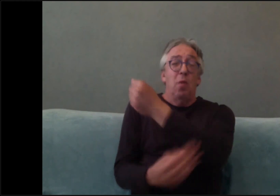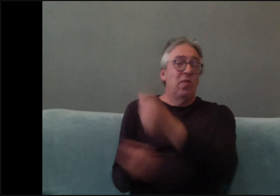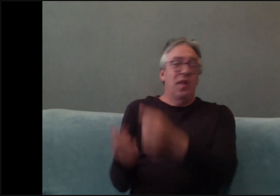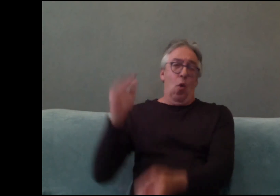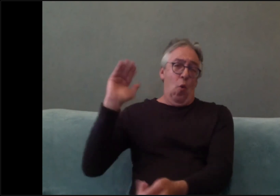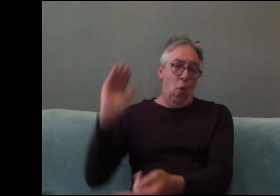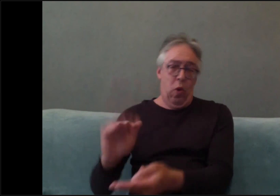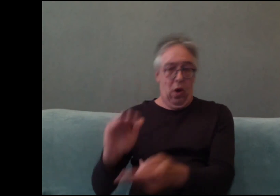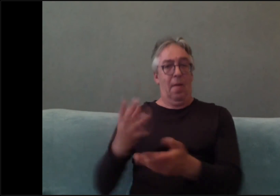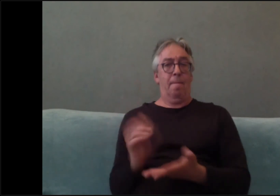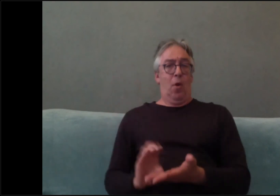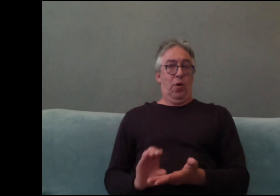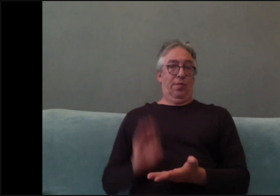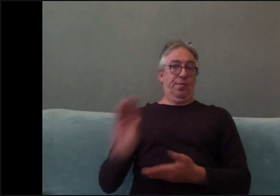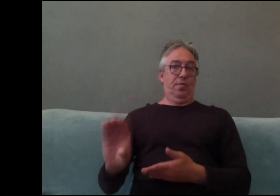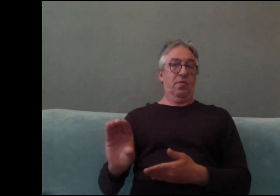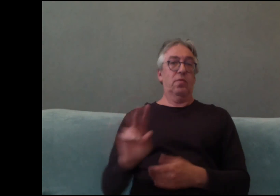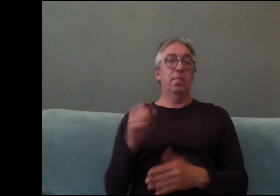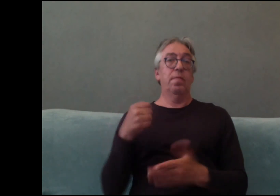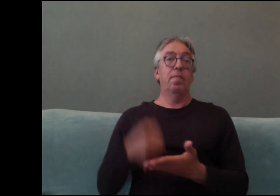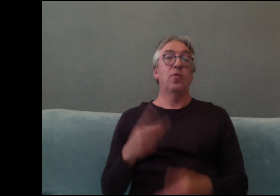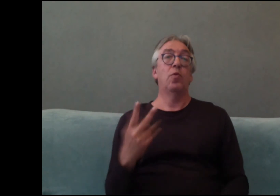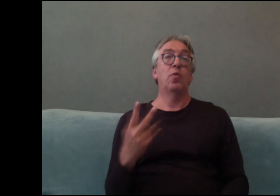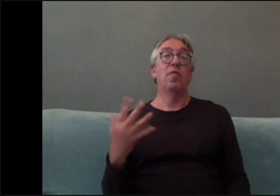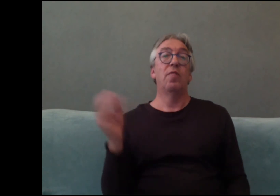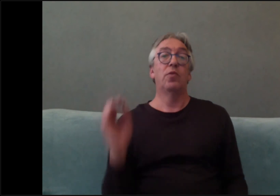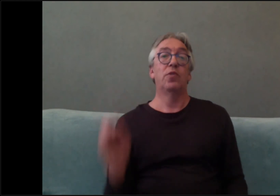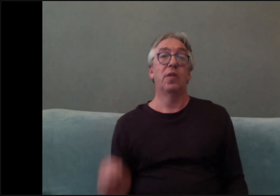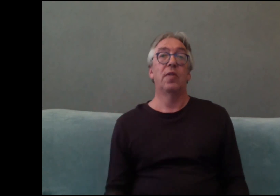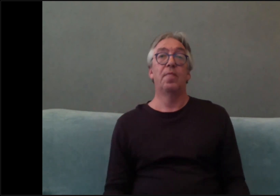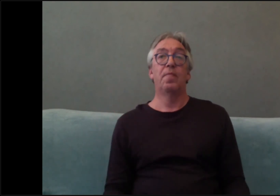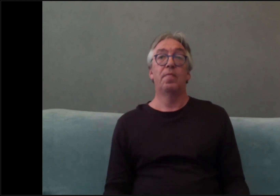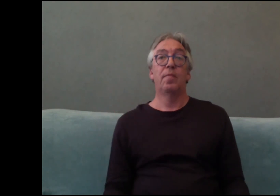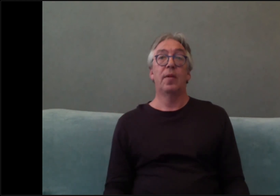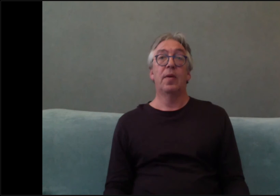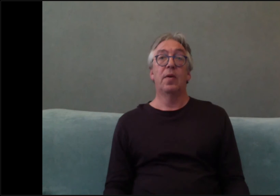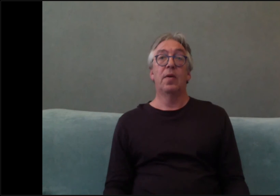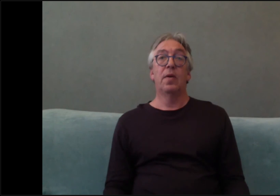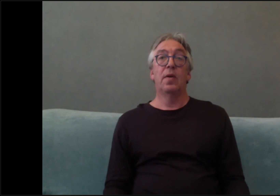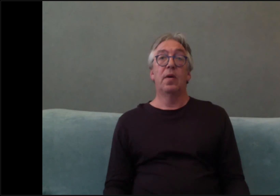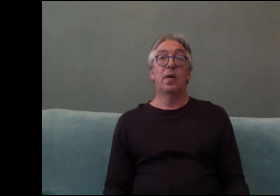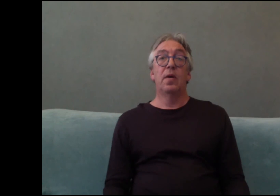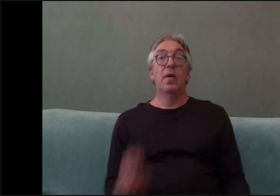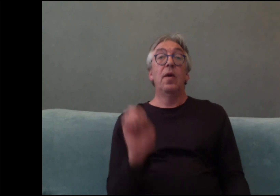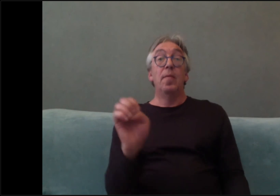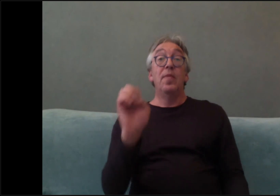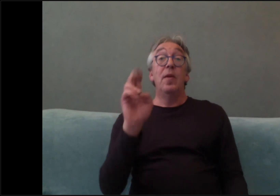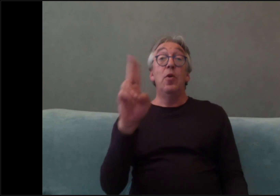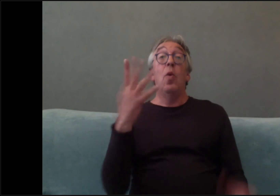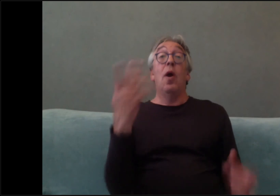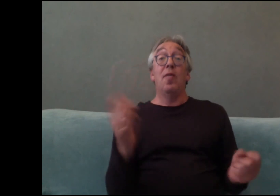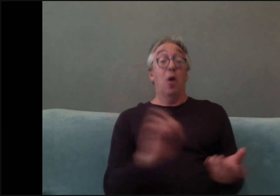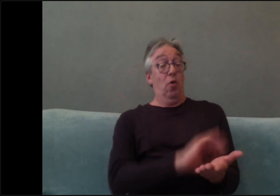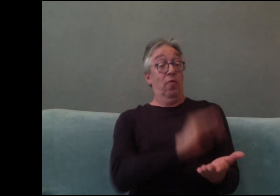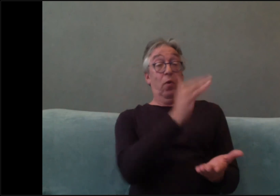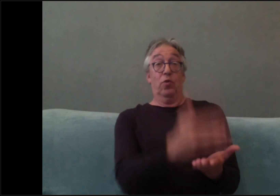Also there, for example, is the Fund for European Aid to the Most Deprived, known as FIAT.